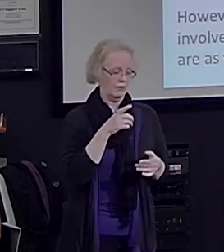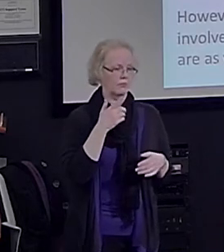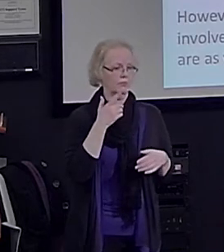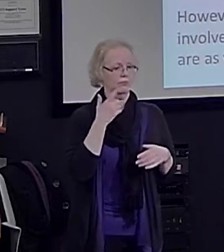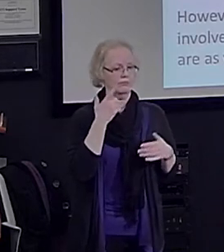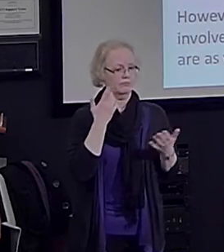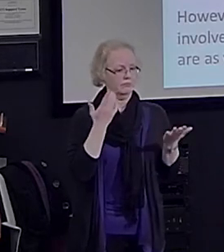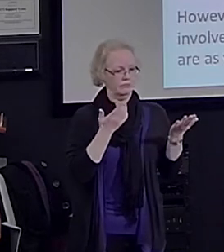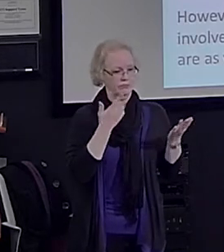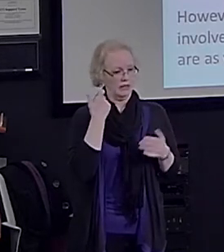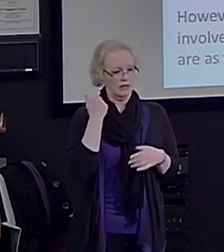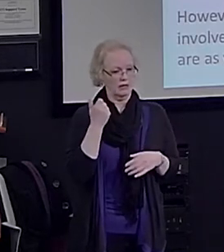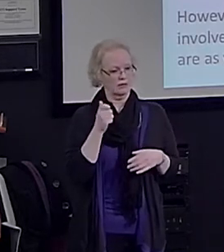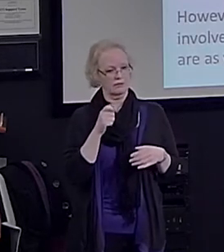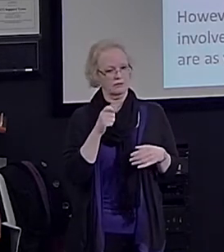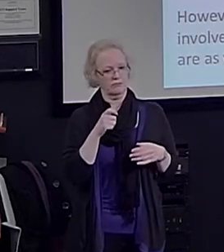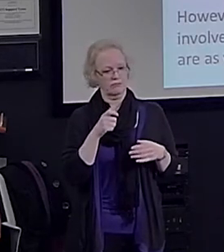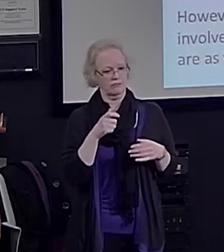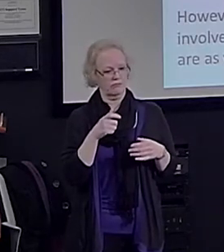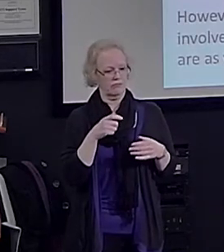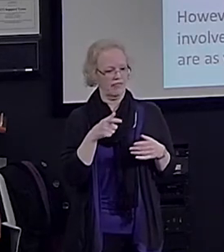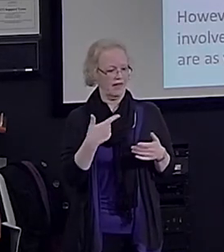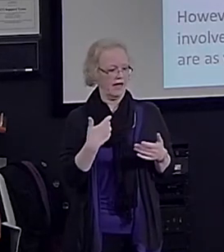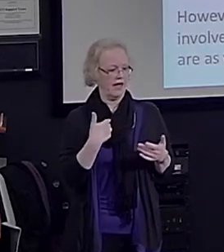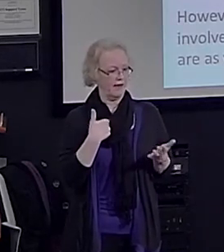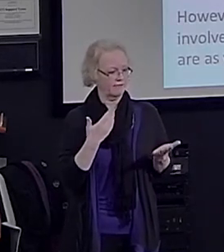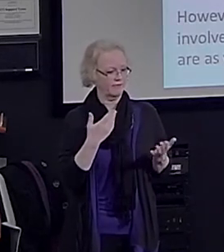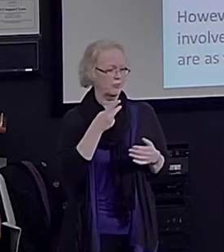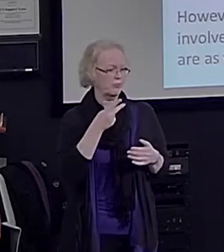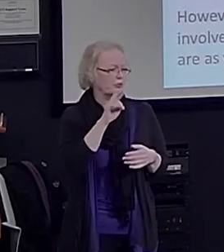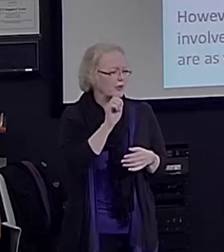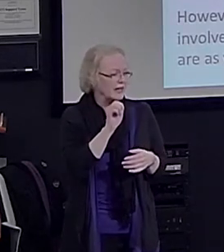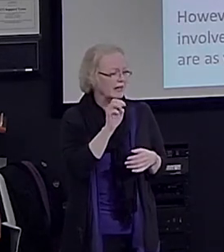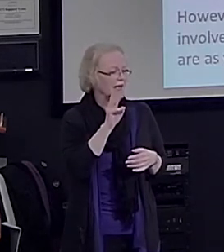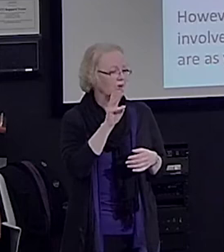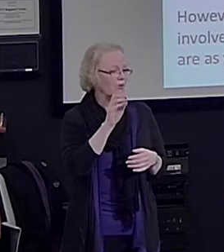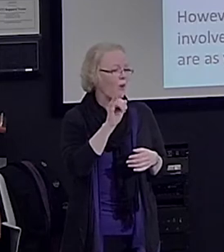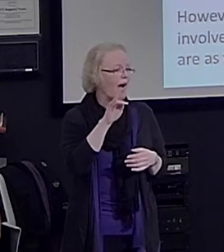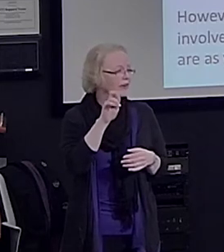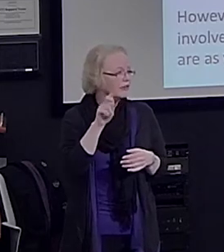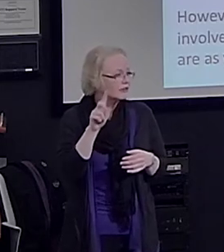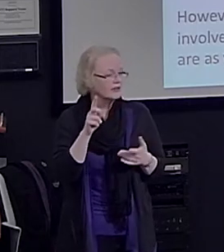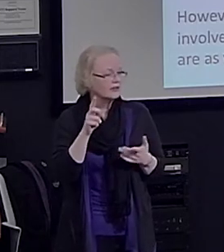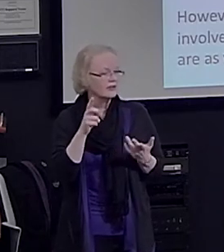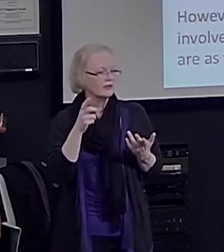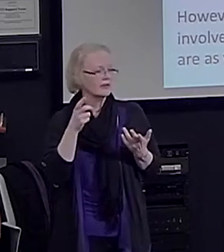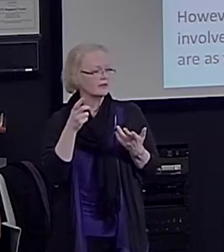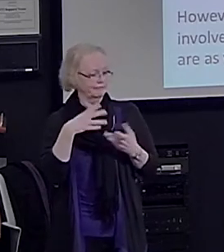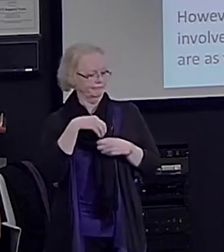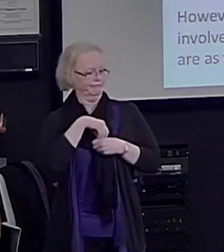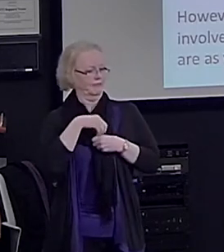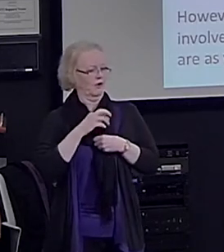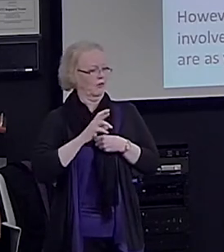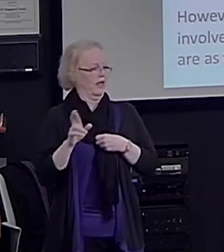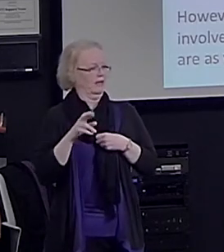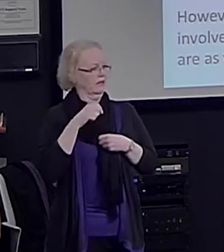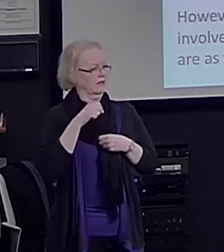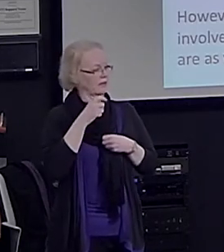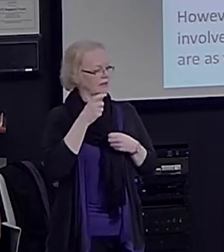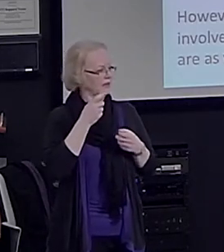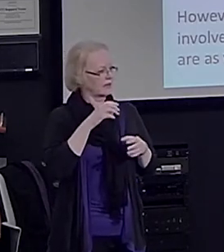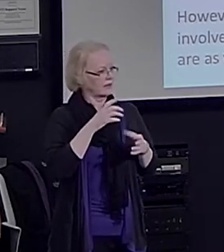are these um pre-wired uh aspects of language that are there